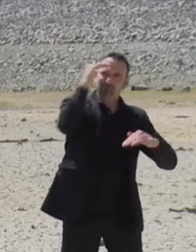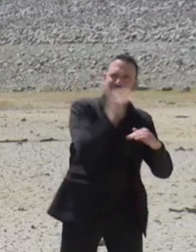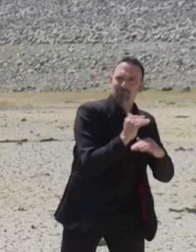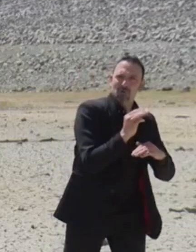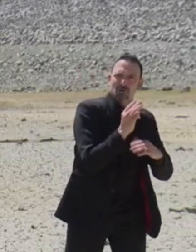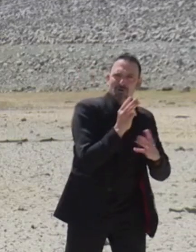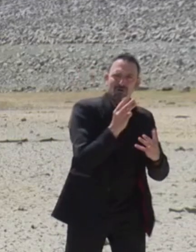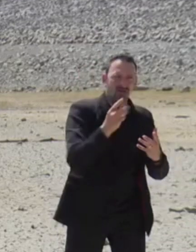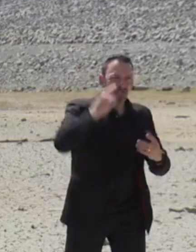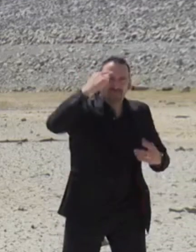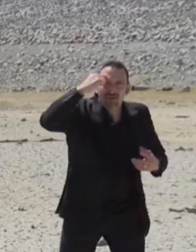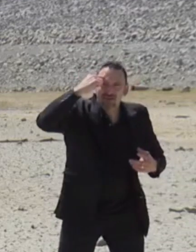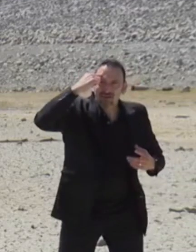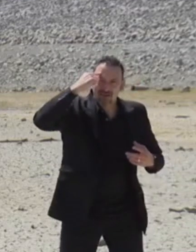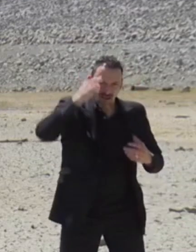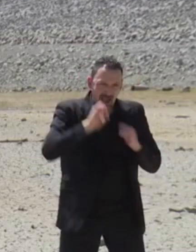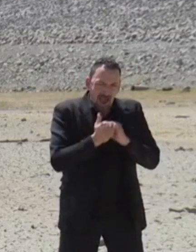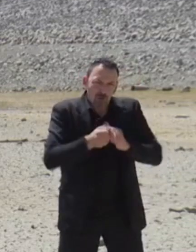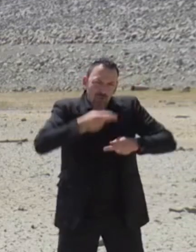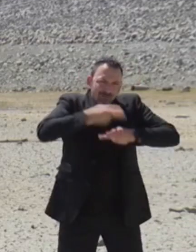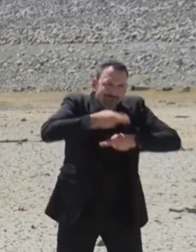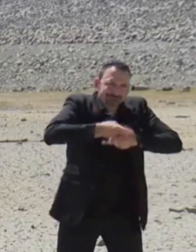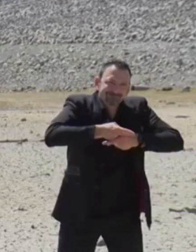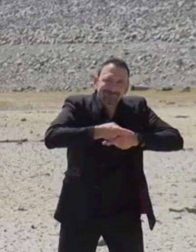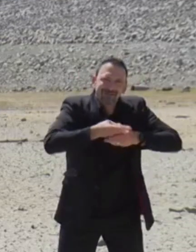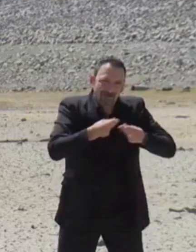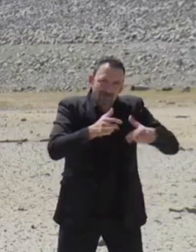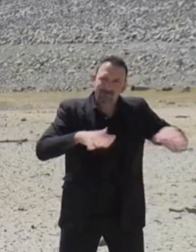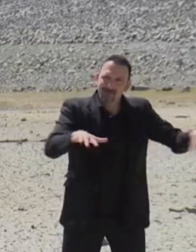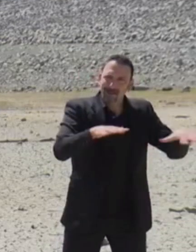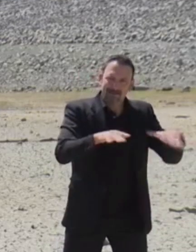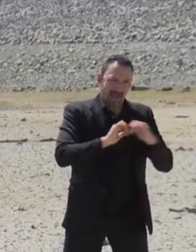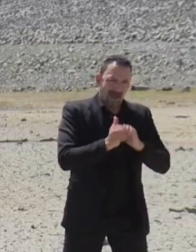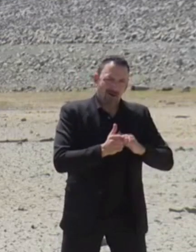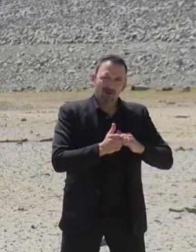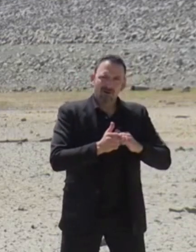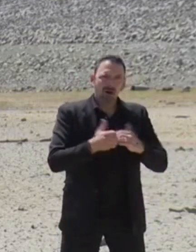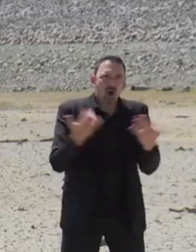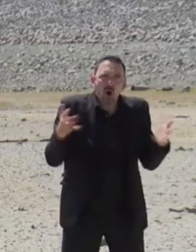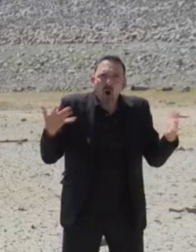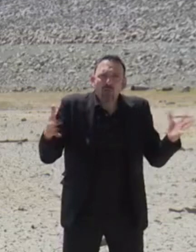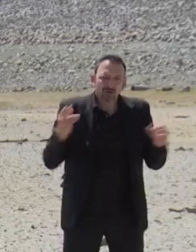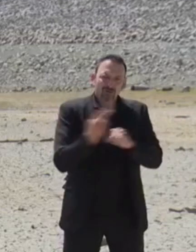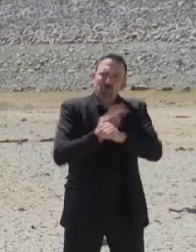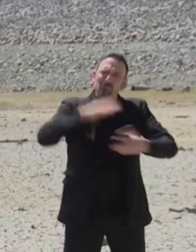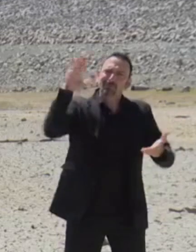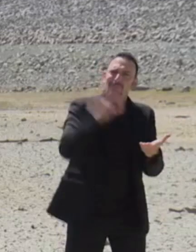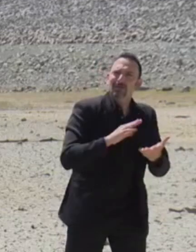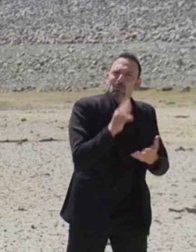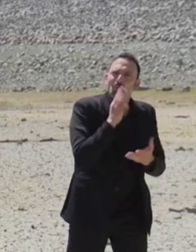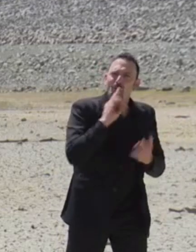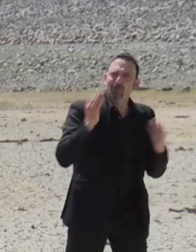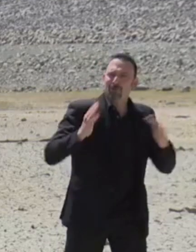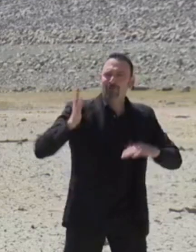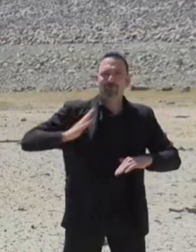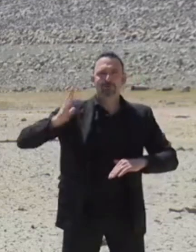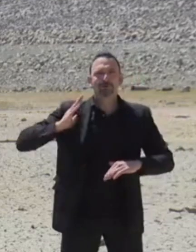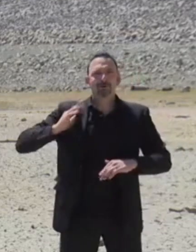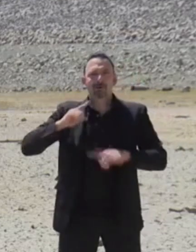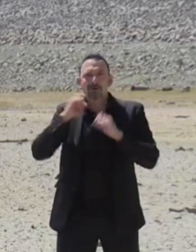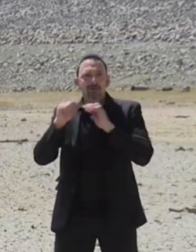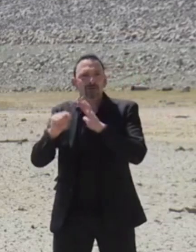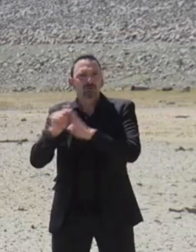less water, our urban users, than we were prior to the last drought. It peaked